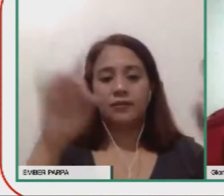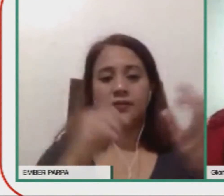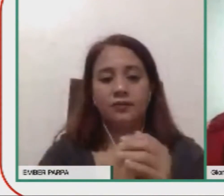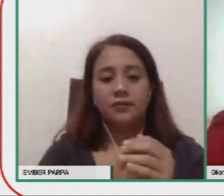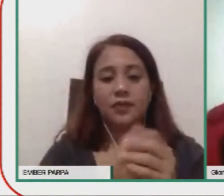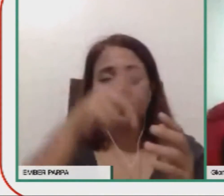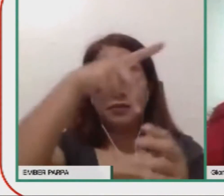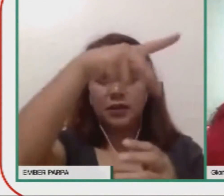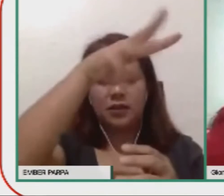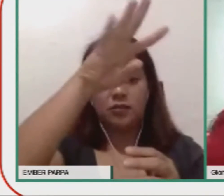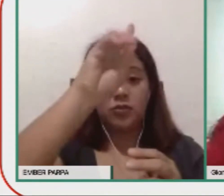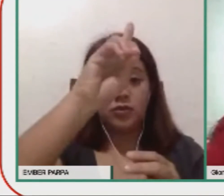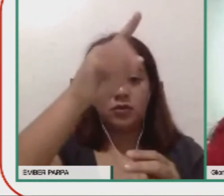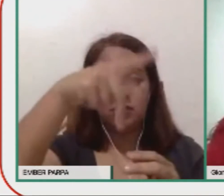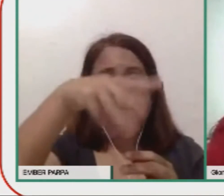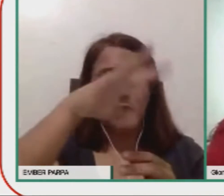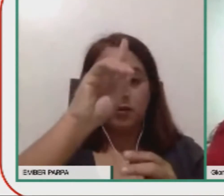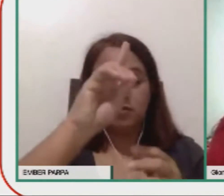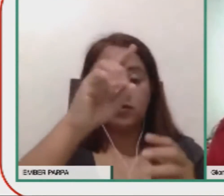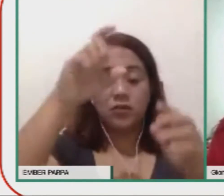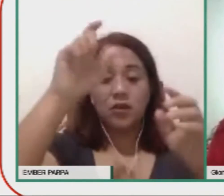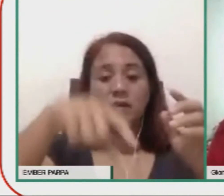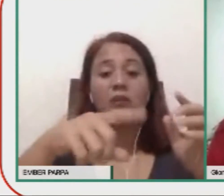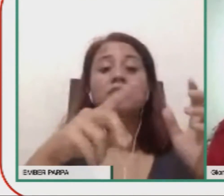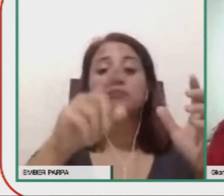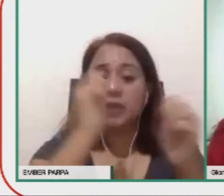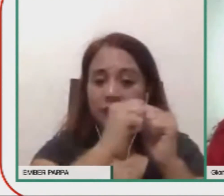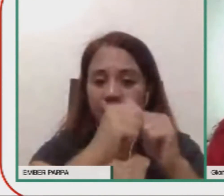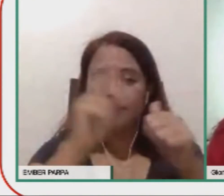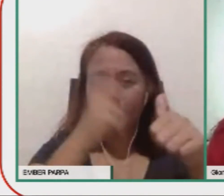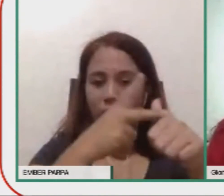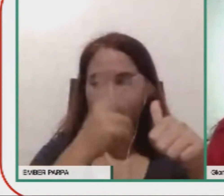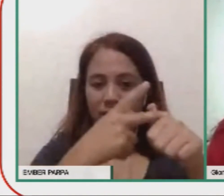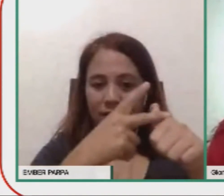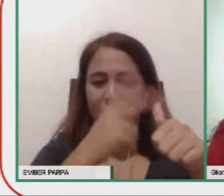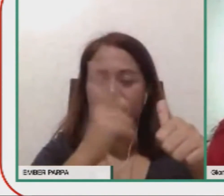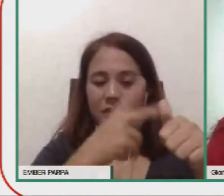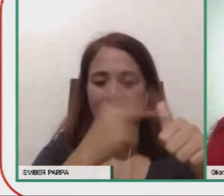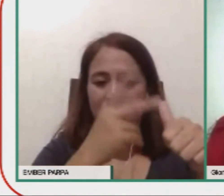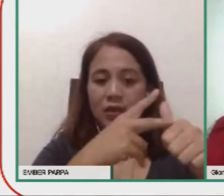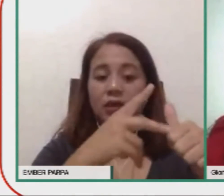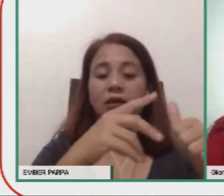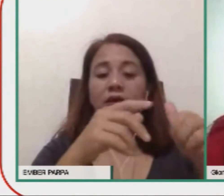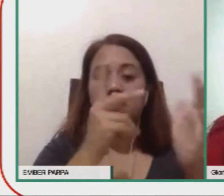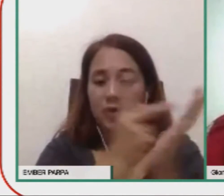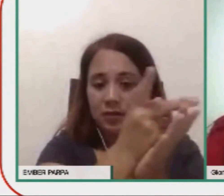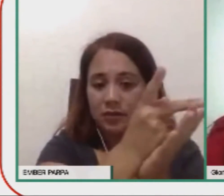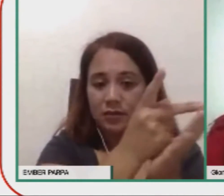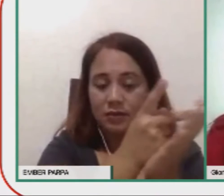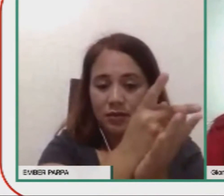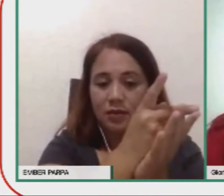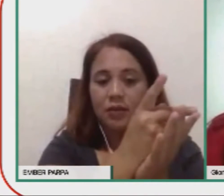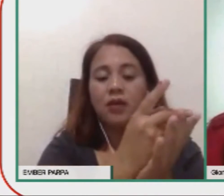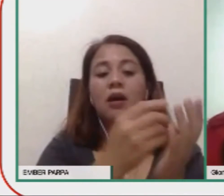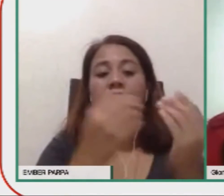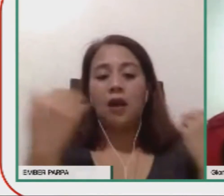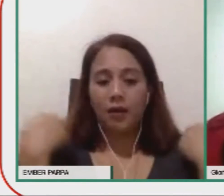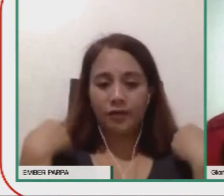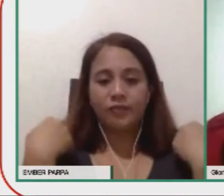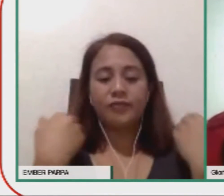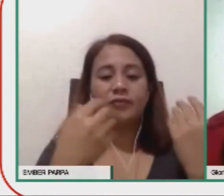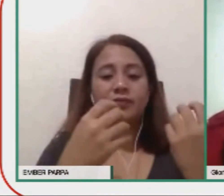PWD ka, a priority lane, sa mga parking area pa-priority ka. But there are some